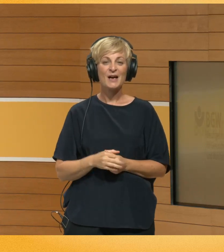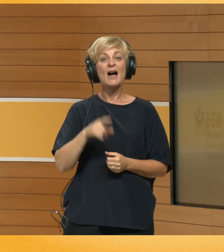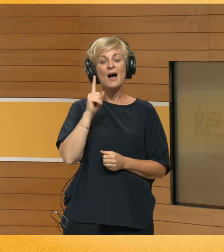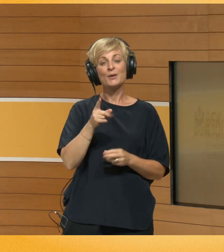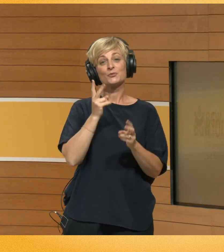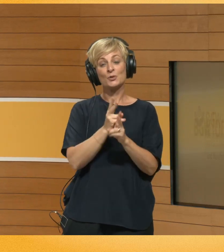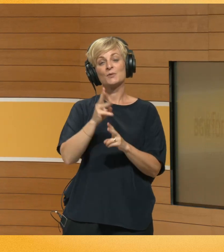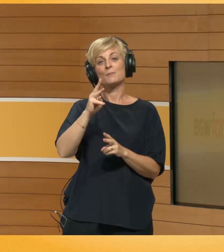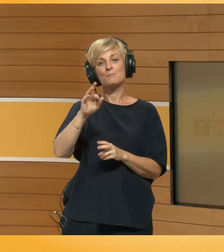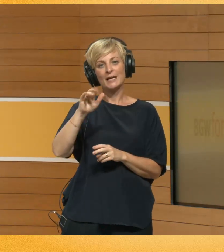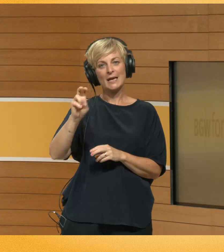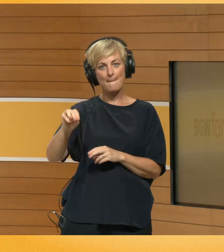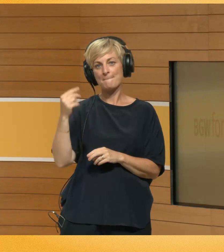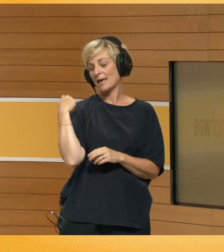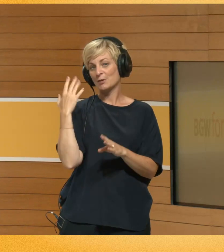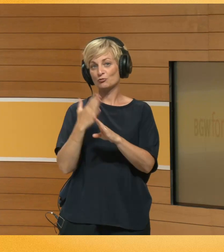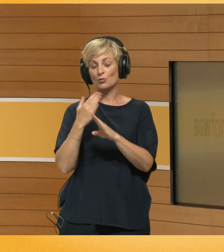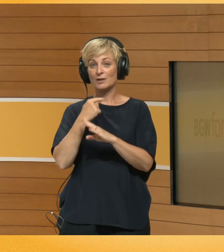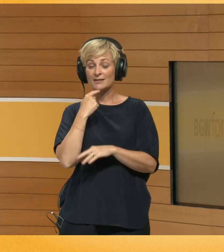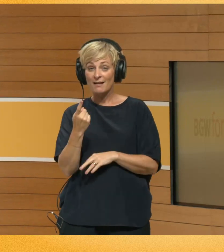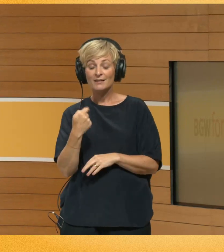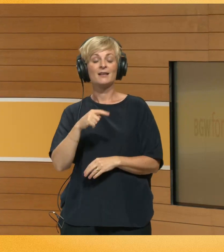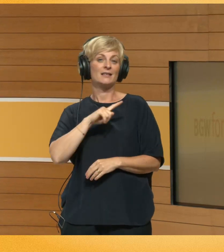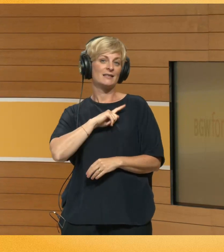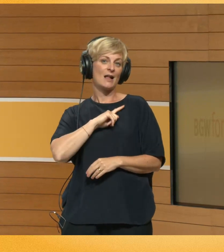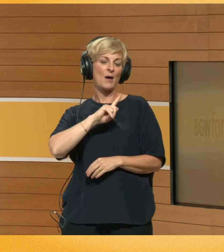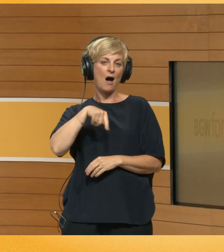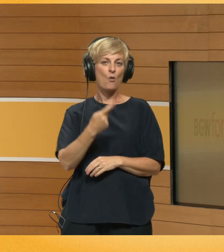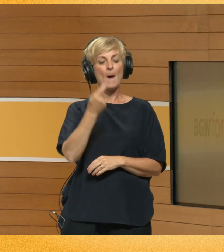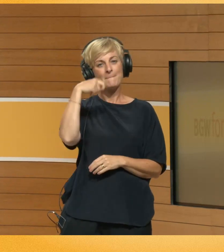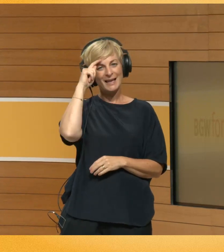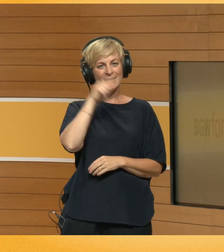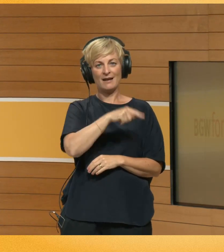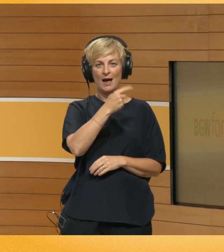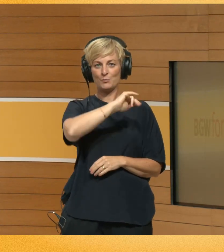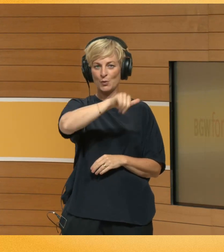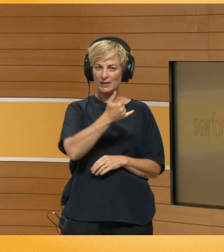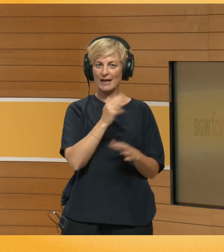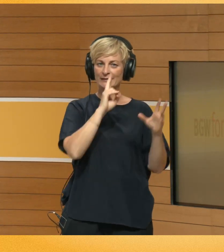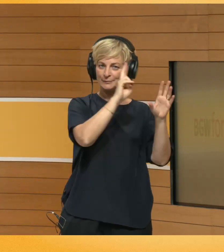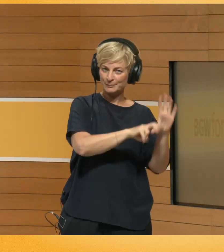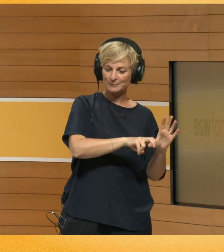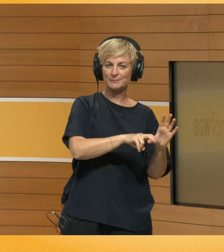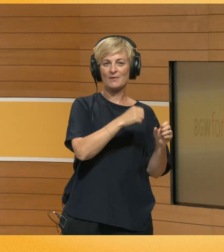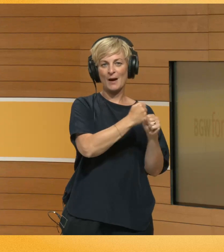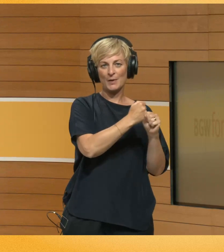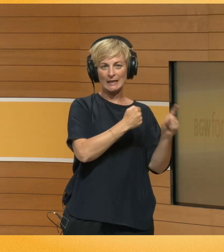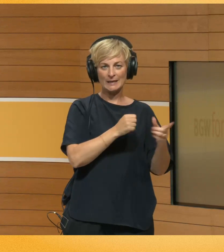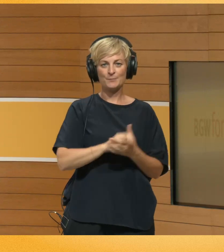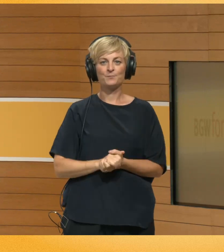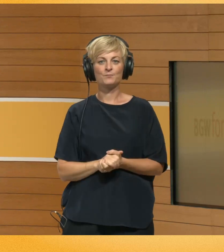for your kind introduction. Today I'm going to share some insight or reflections